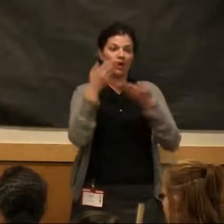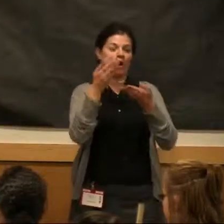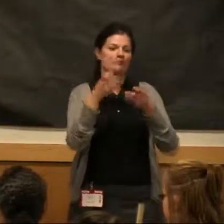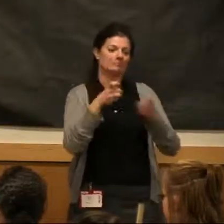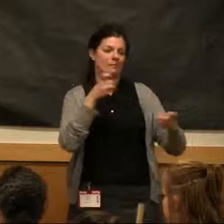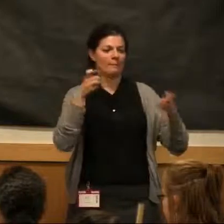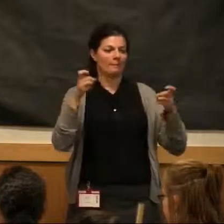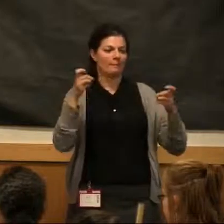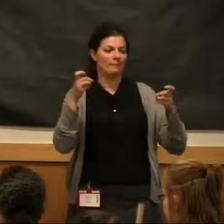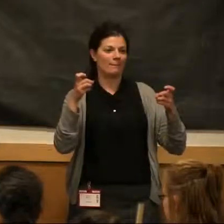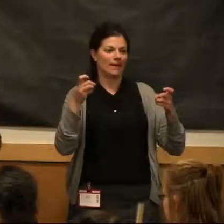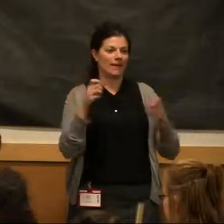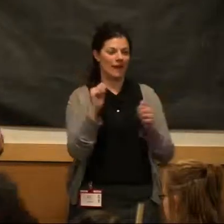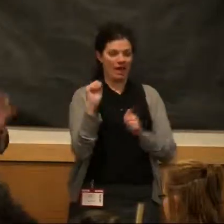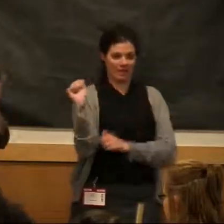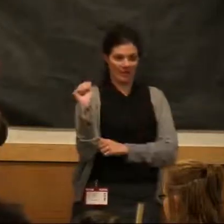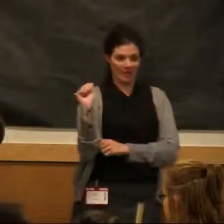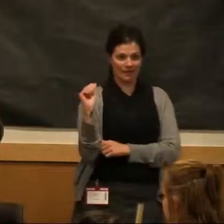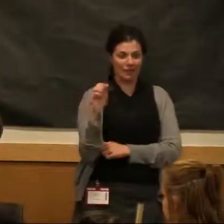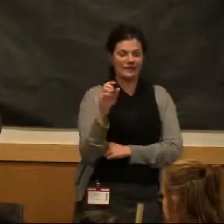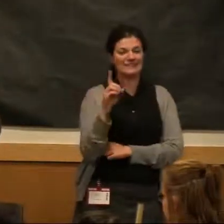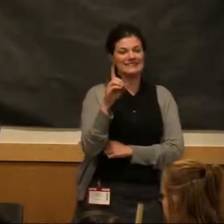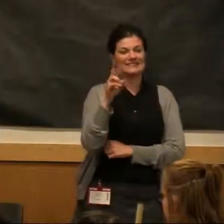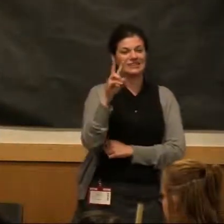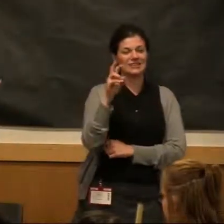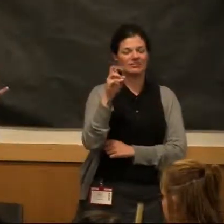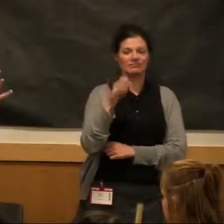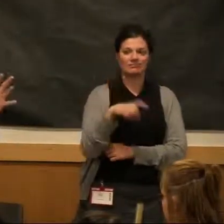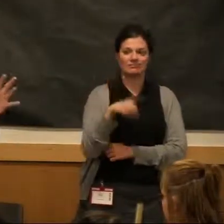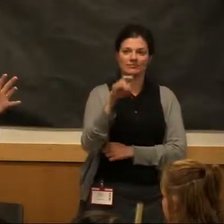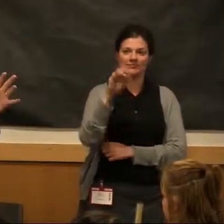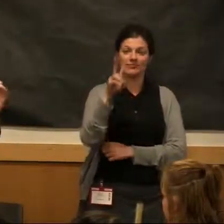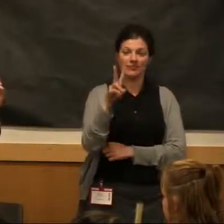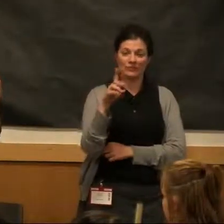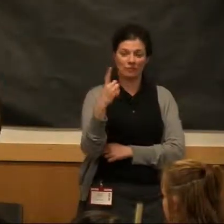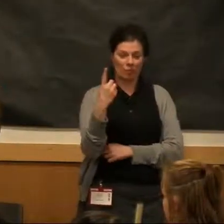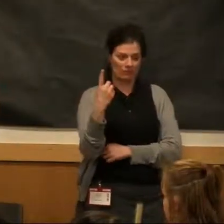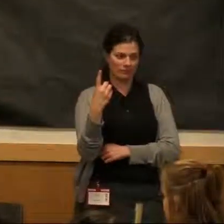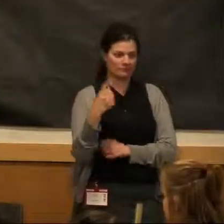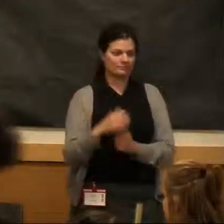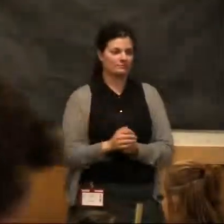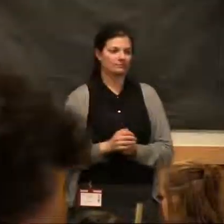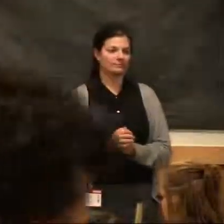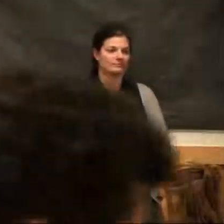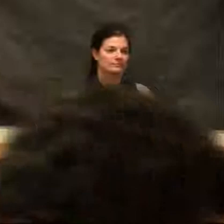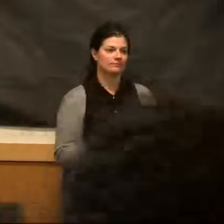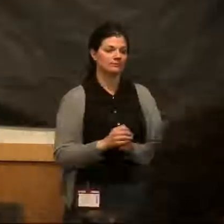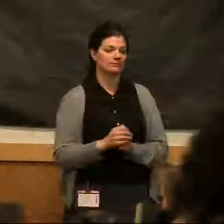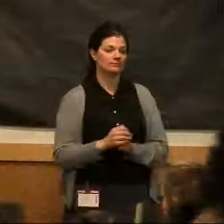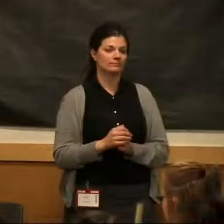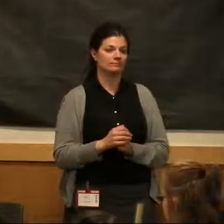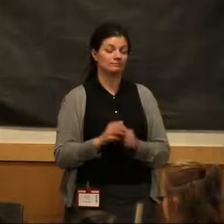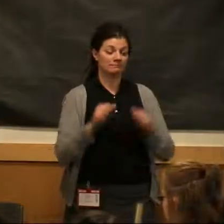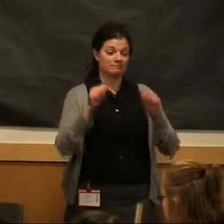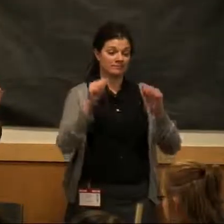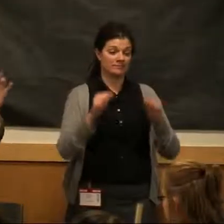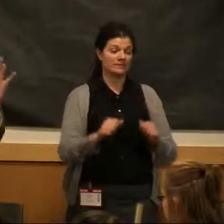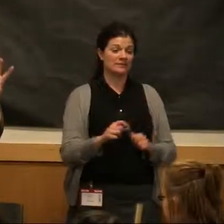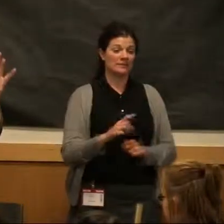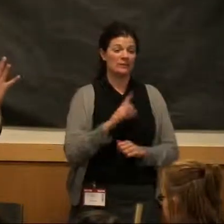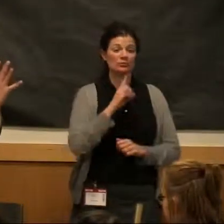athletics or Division I sports. I don't want to be discouraging, but it can be very, very